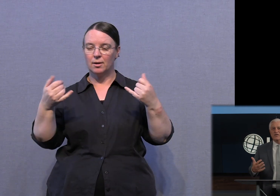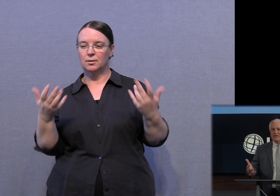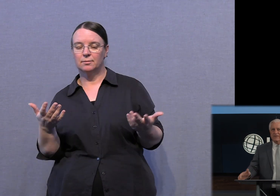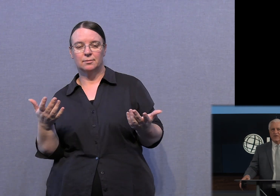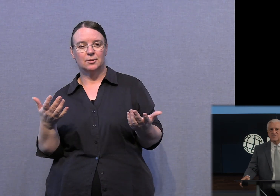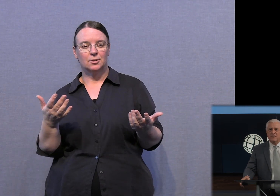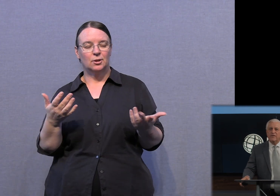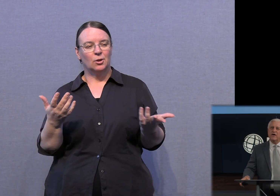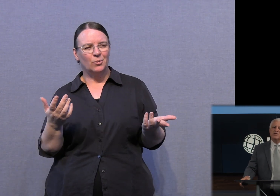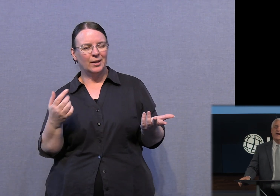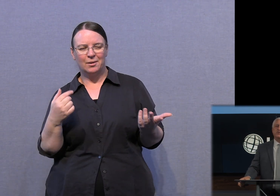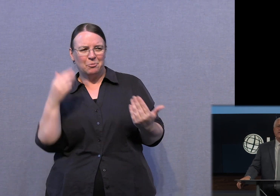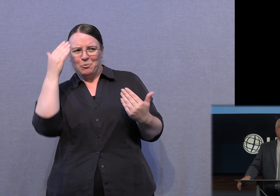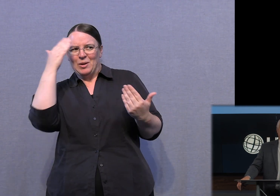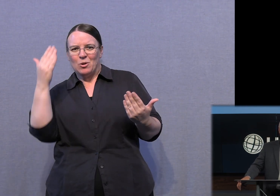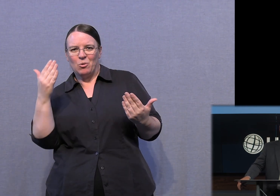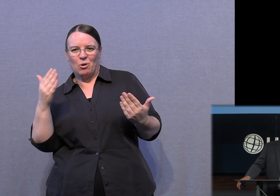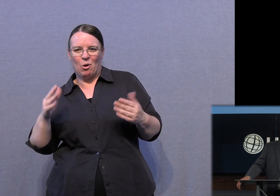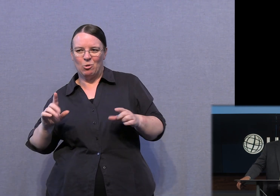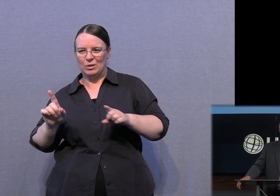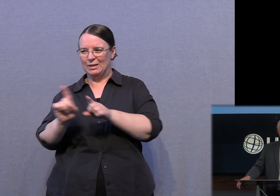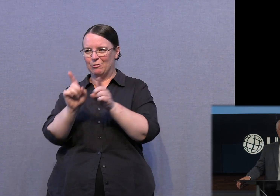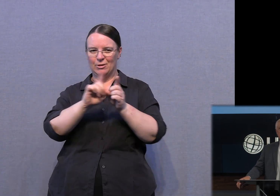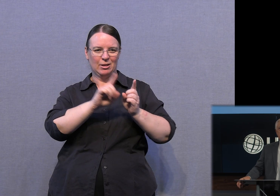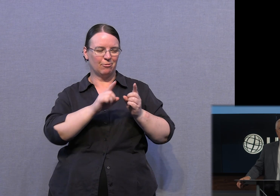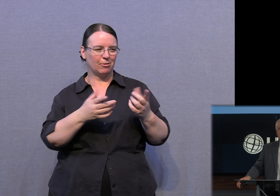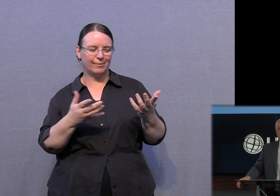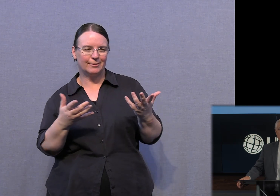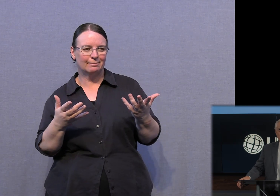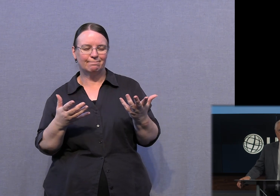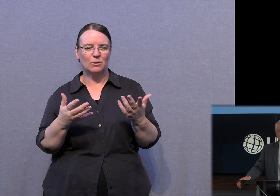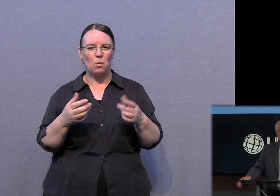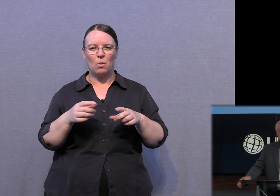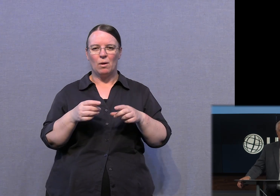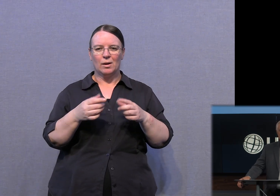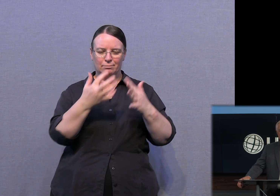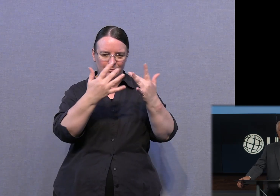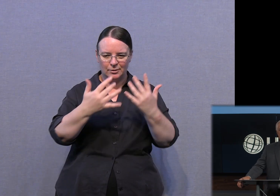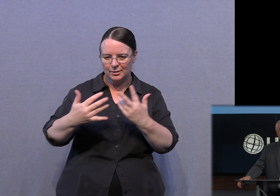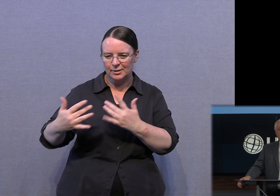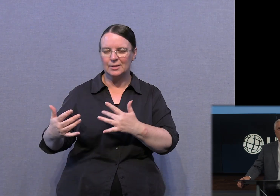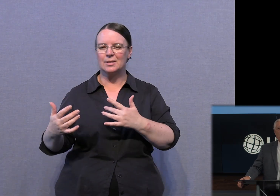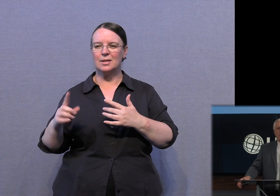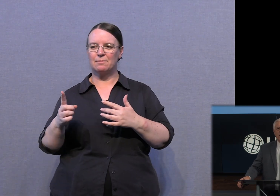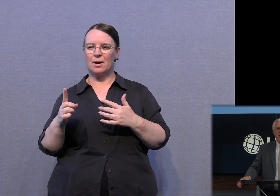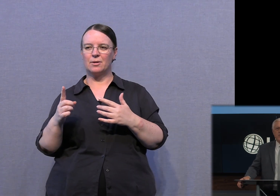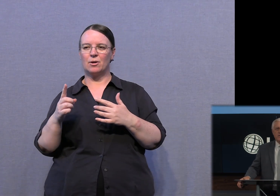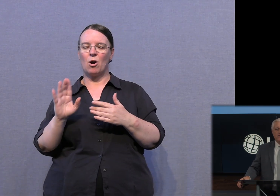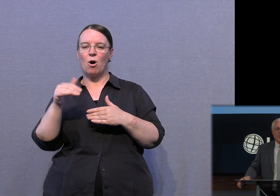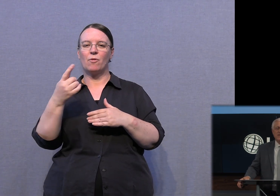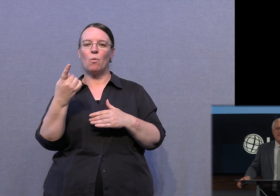all the significance of the various measurements, but according to the social media measurements, we had over